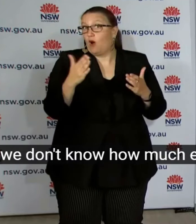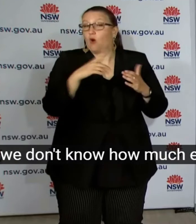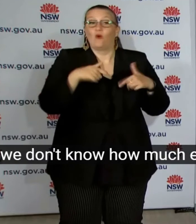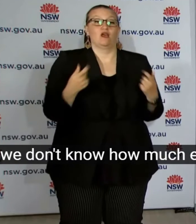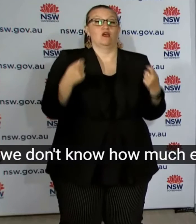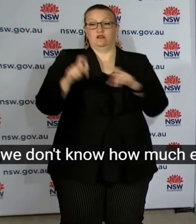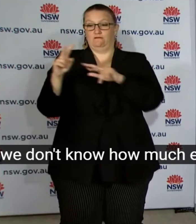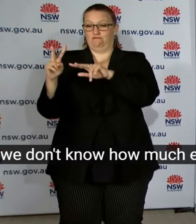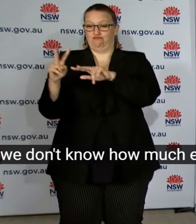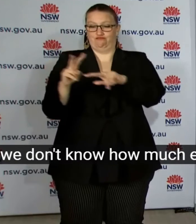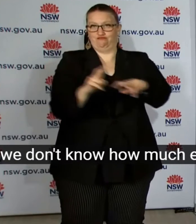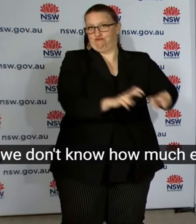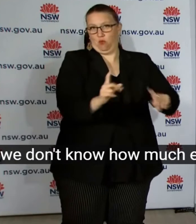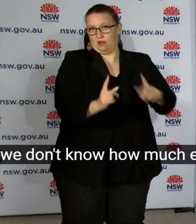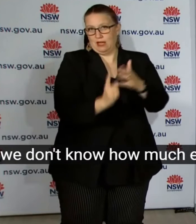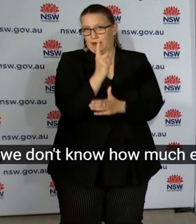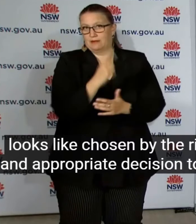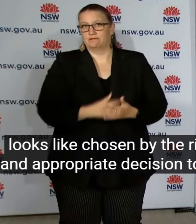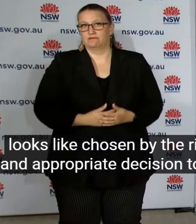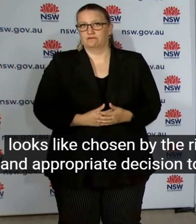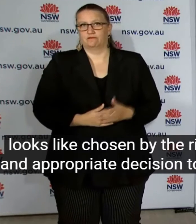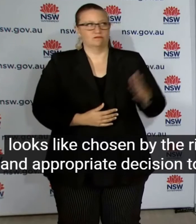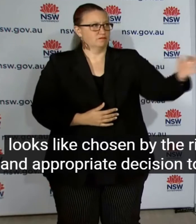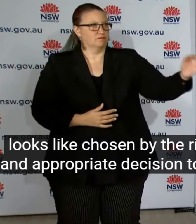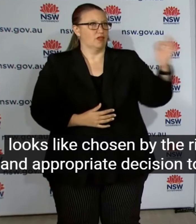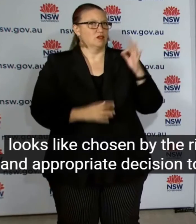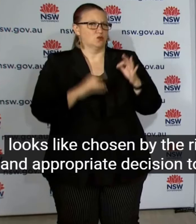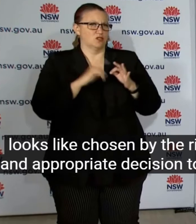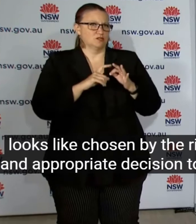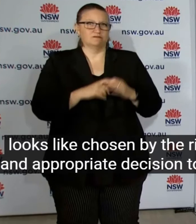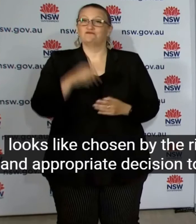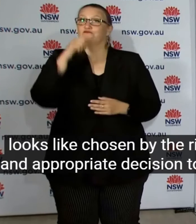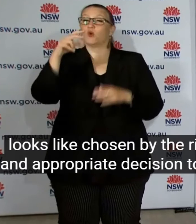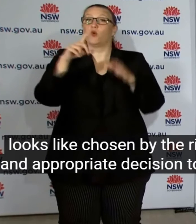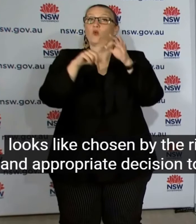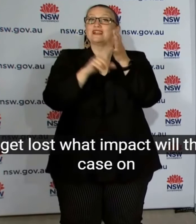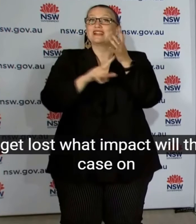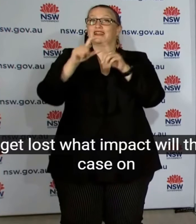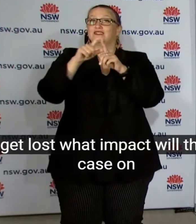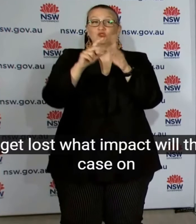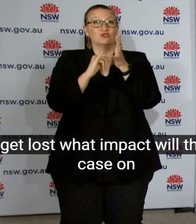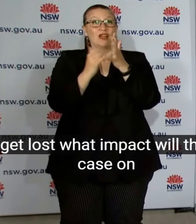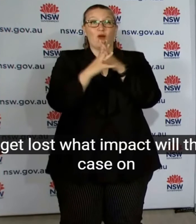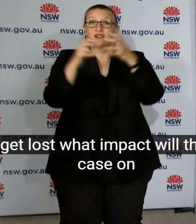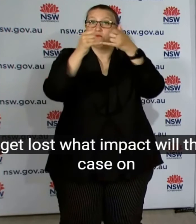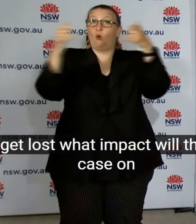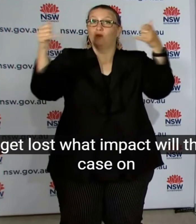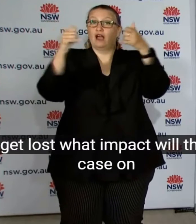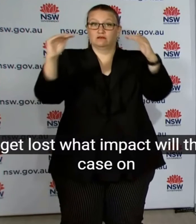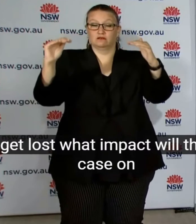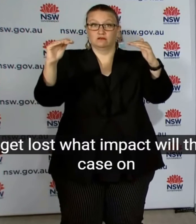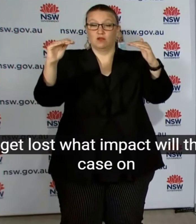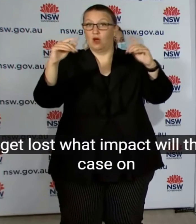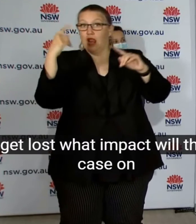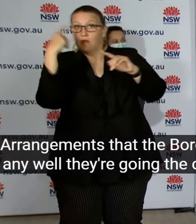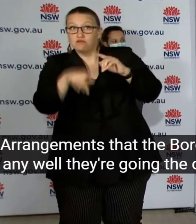will that case have on arrangements at the border, if any? Well, again, we'll work with the cross-border commissioner.